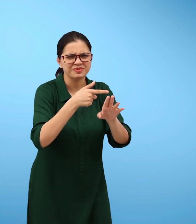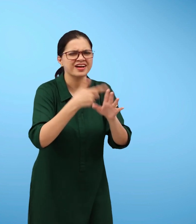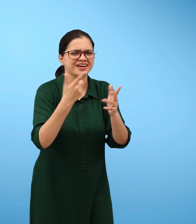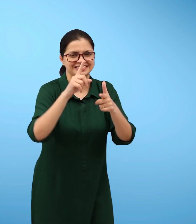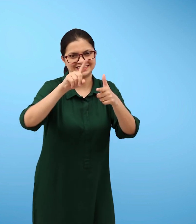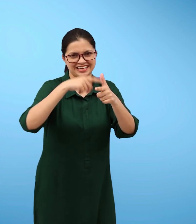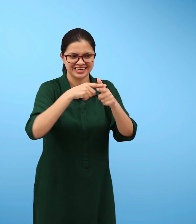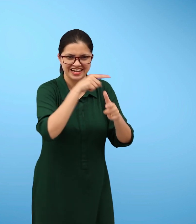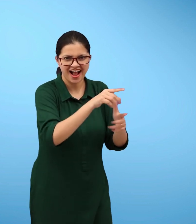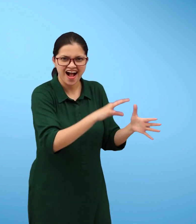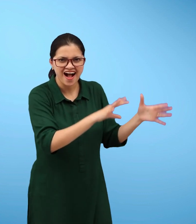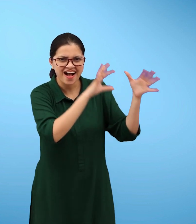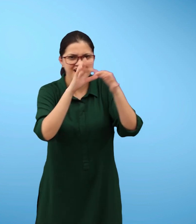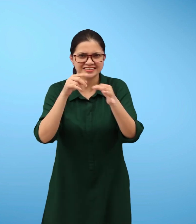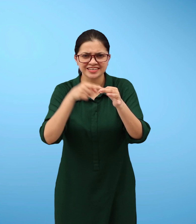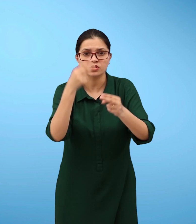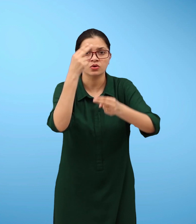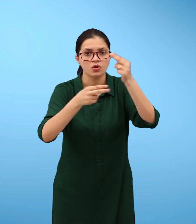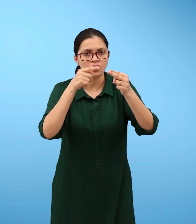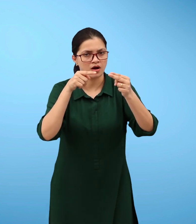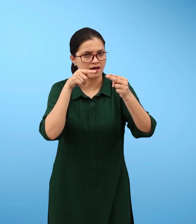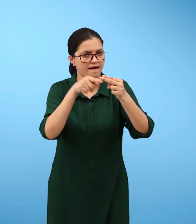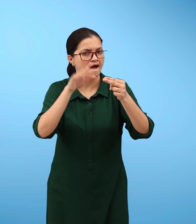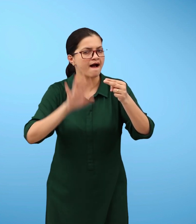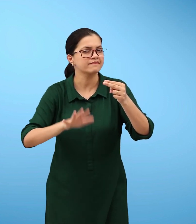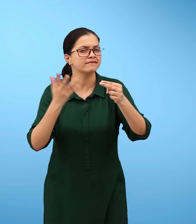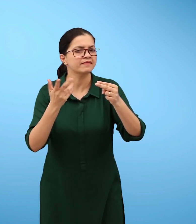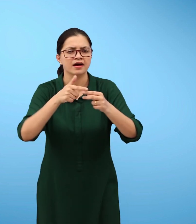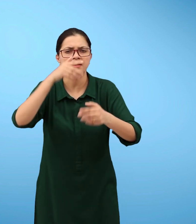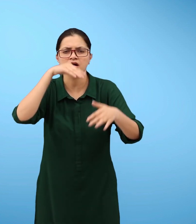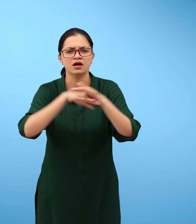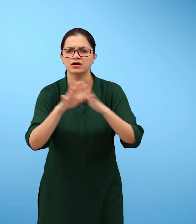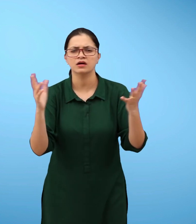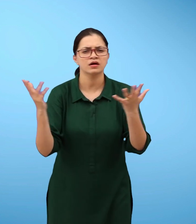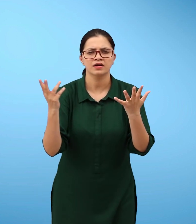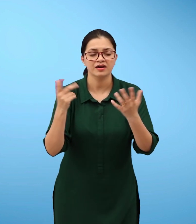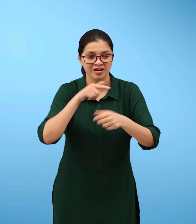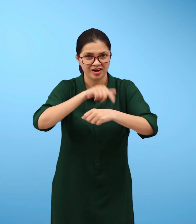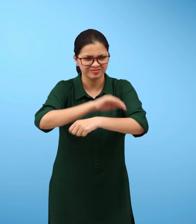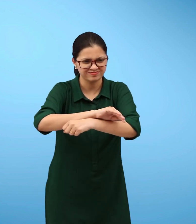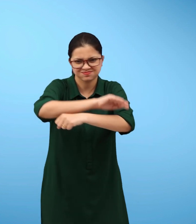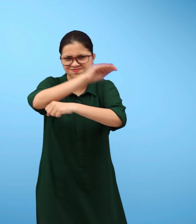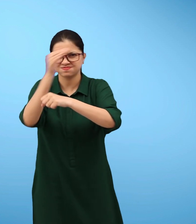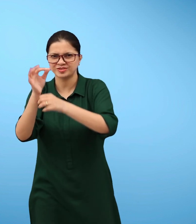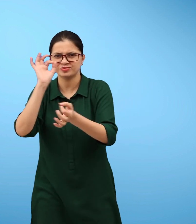Stories from the Jatakas were often shown on the railings of stupas and in paintings in places such